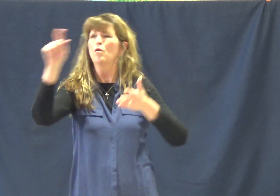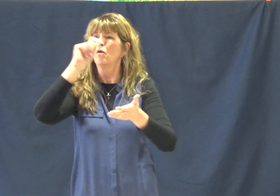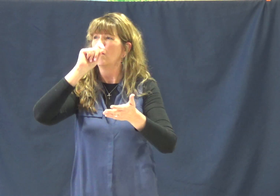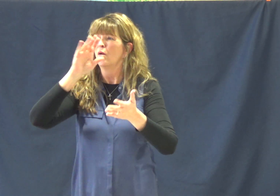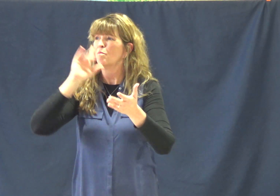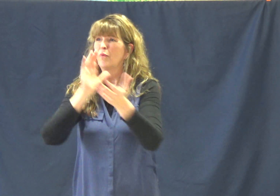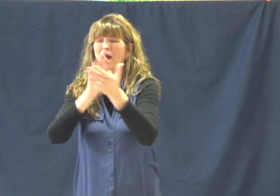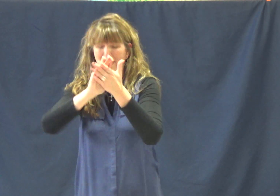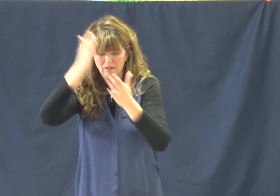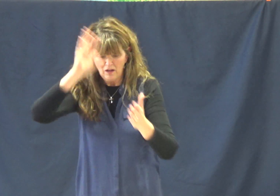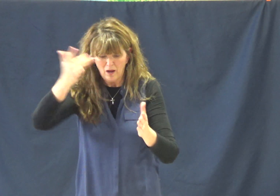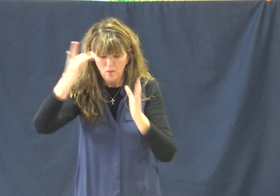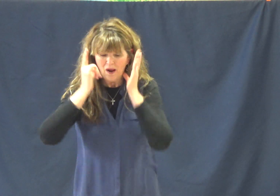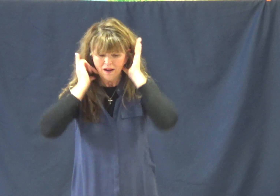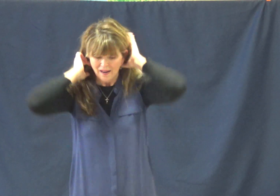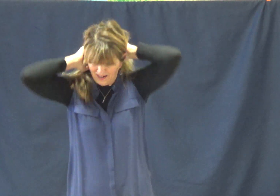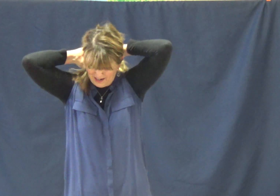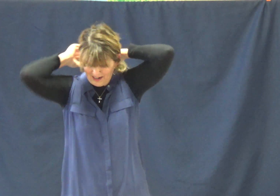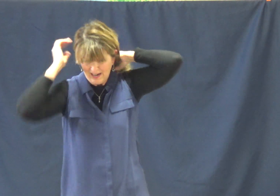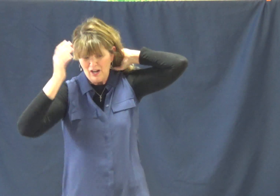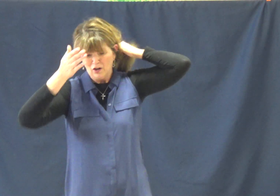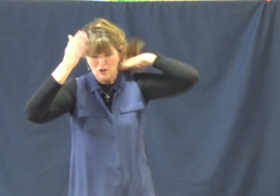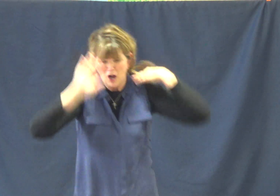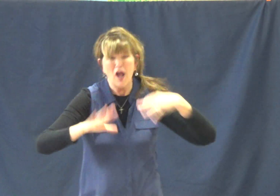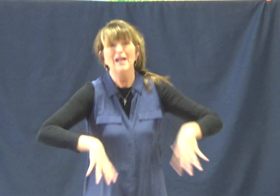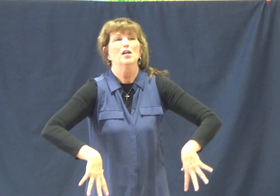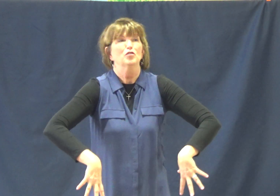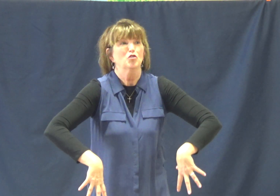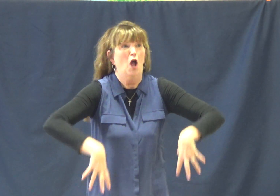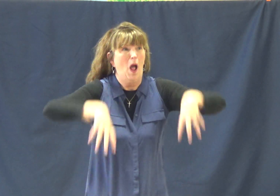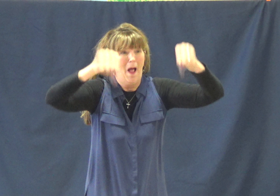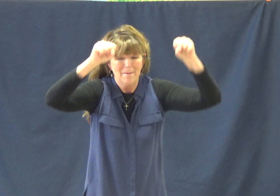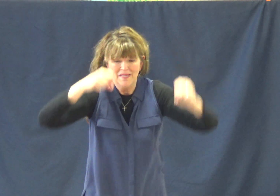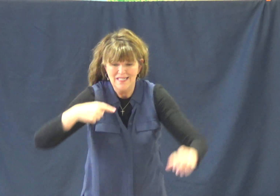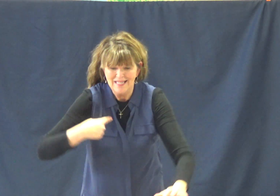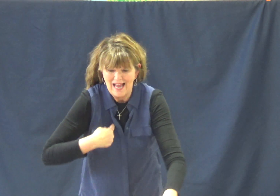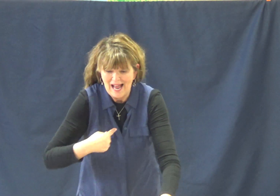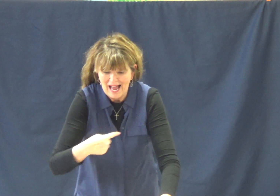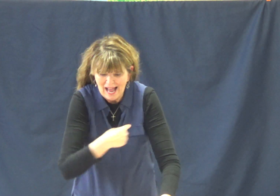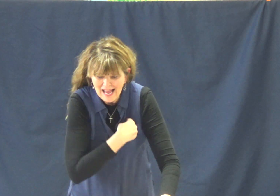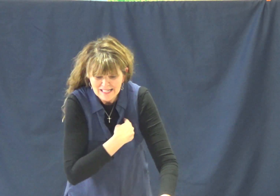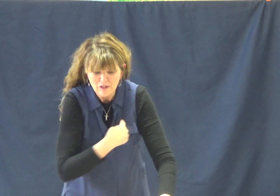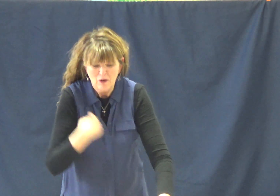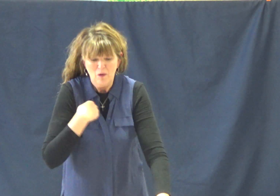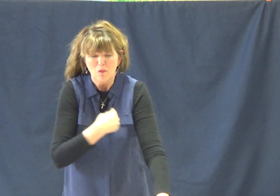Third, Paul says, praise God. God has adopted us.